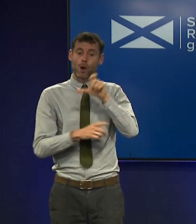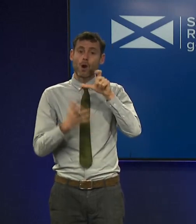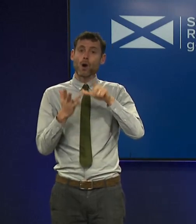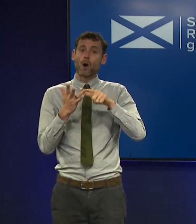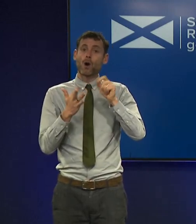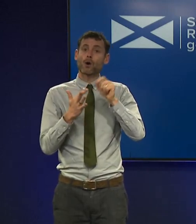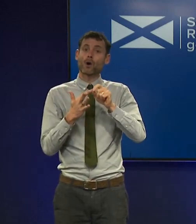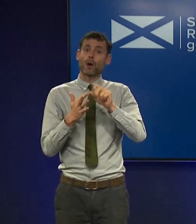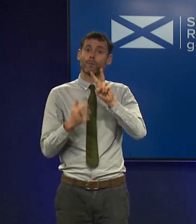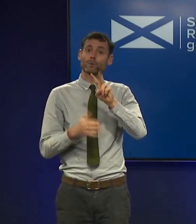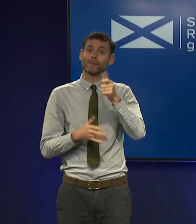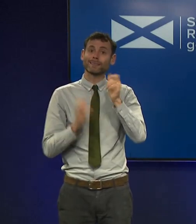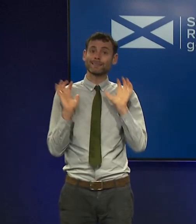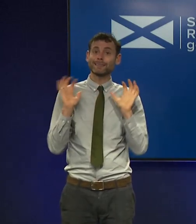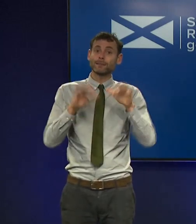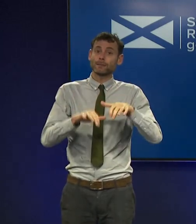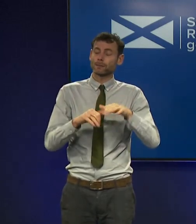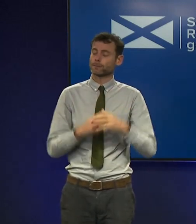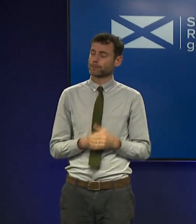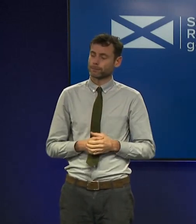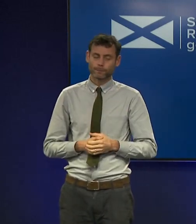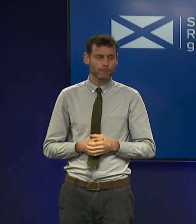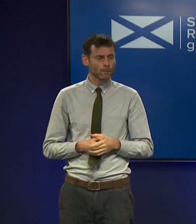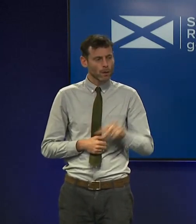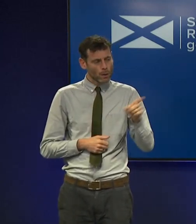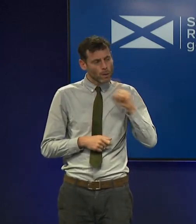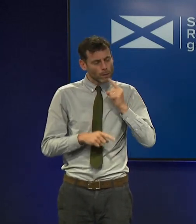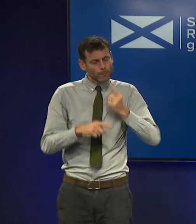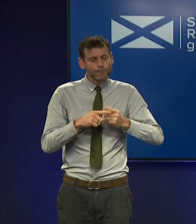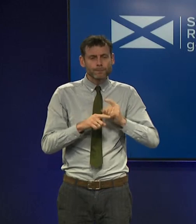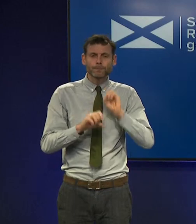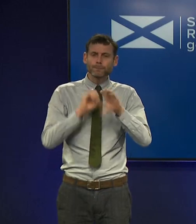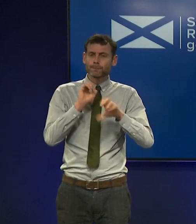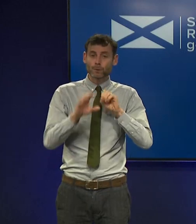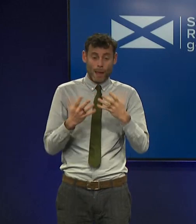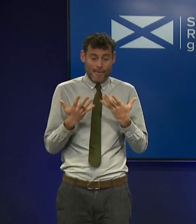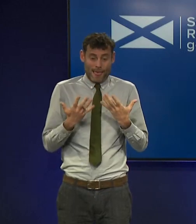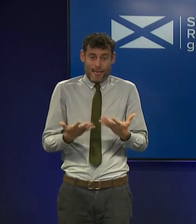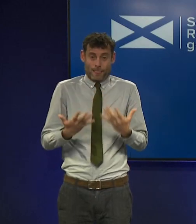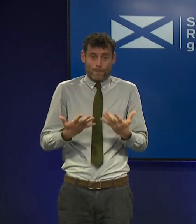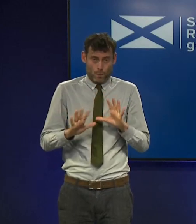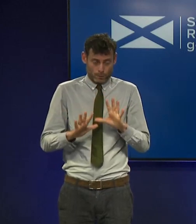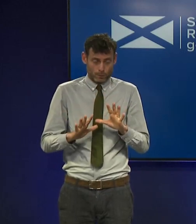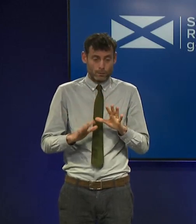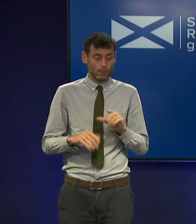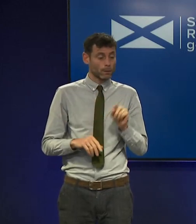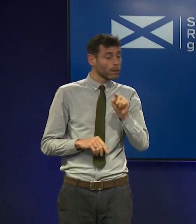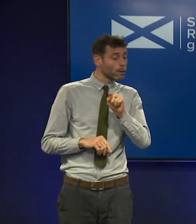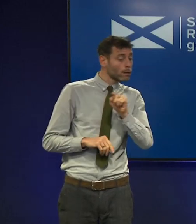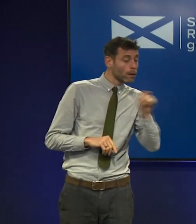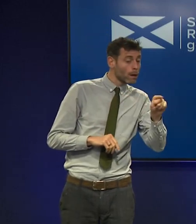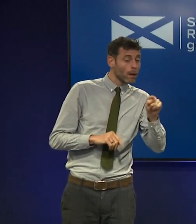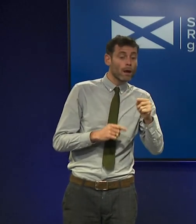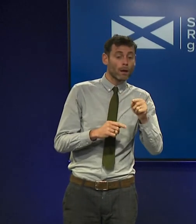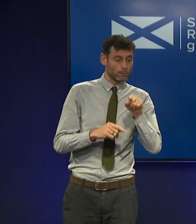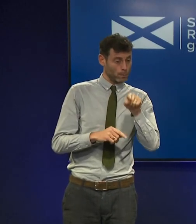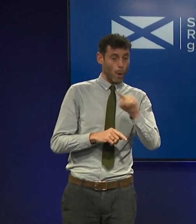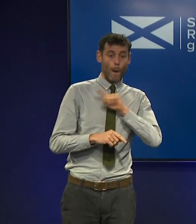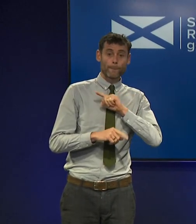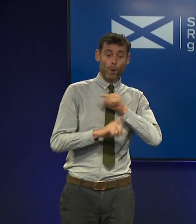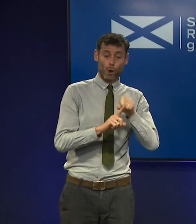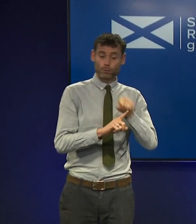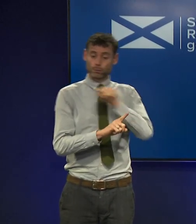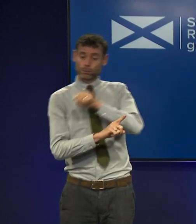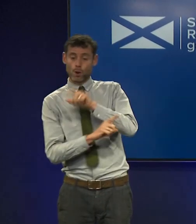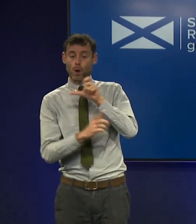Thanks, Katie. I'll pass over to Gregor in a second. I'll be very brief. We have no information right now that any of these cases are related to COP. However, as I